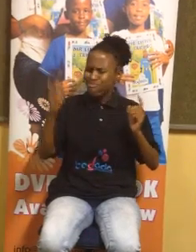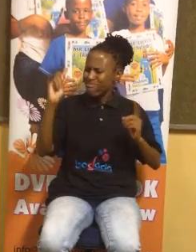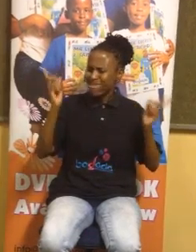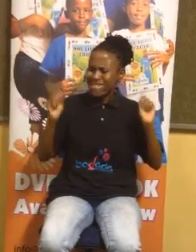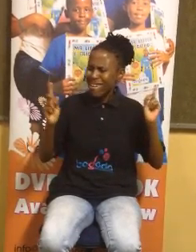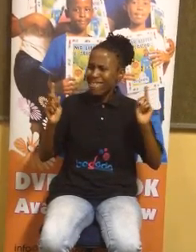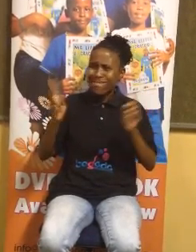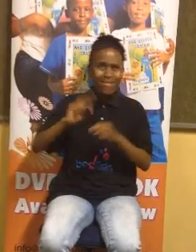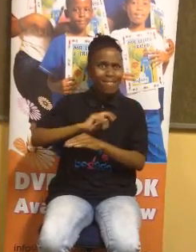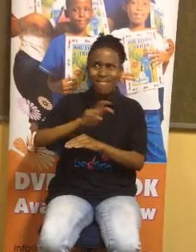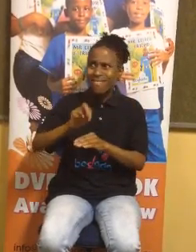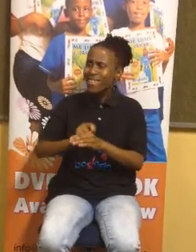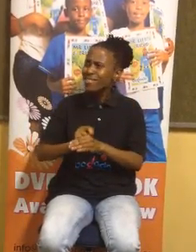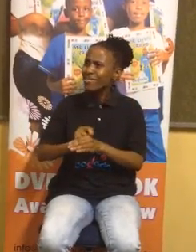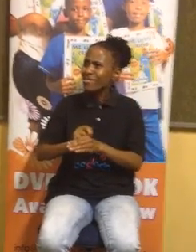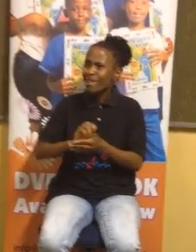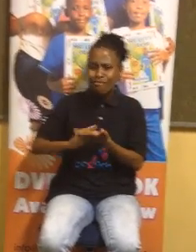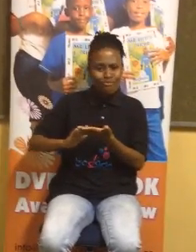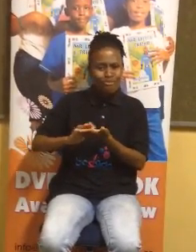and at parties.